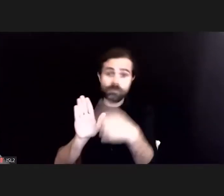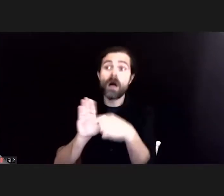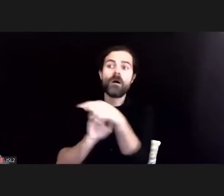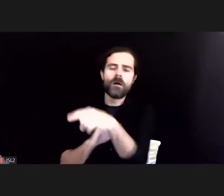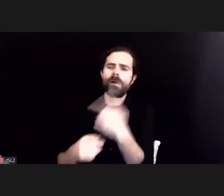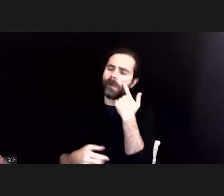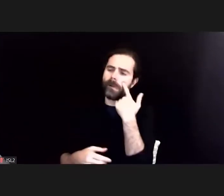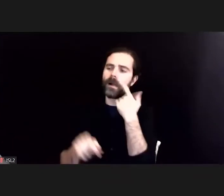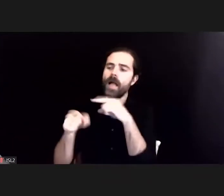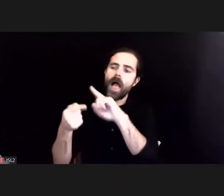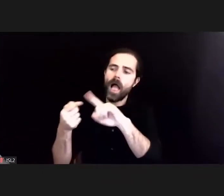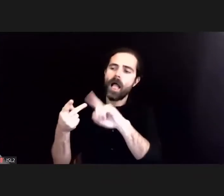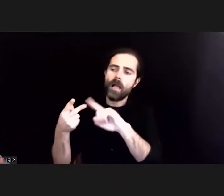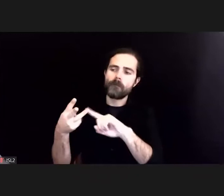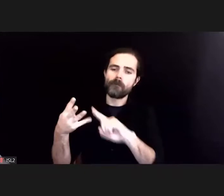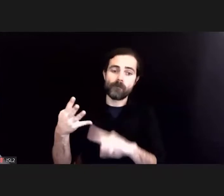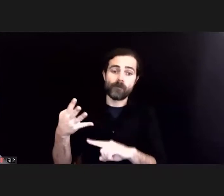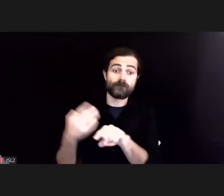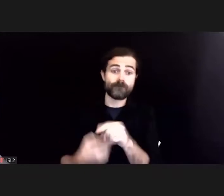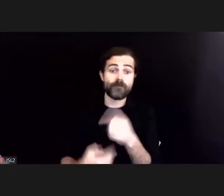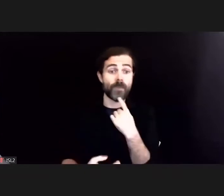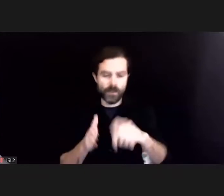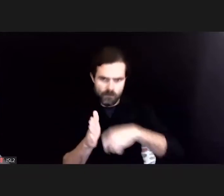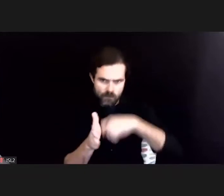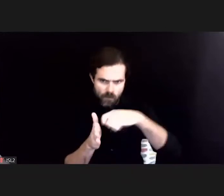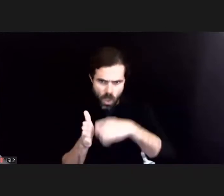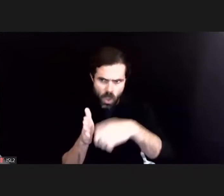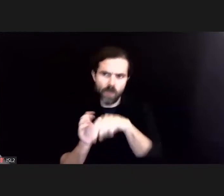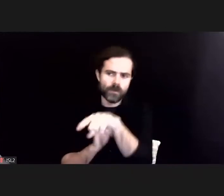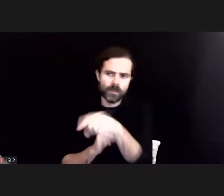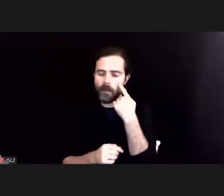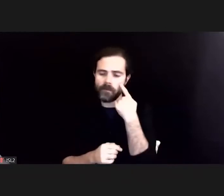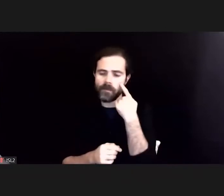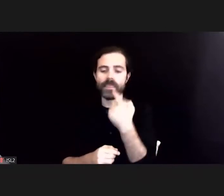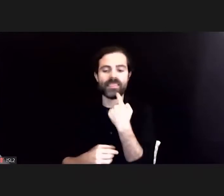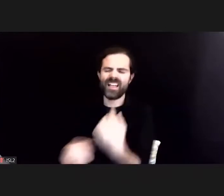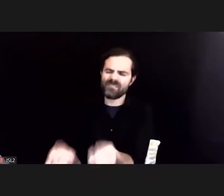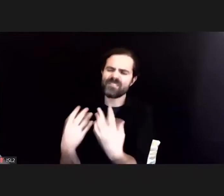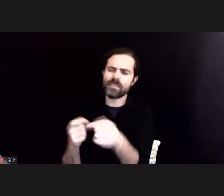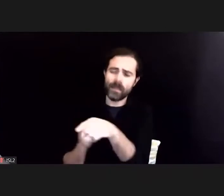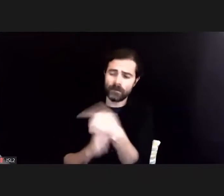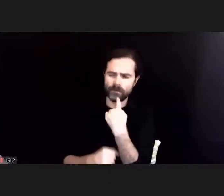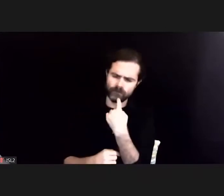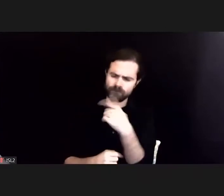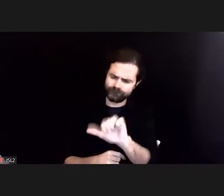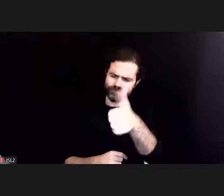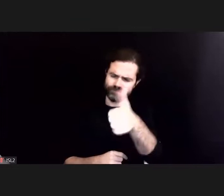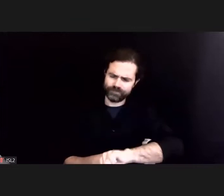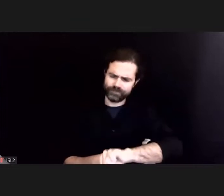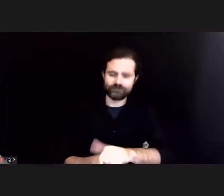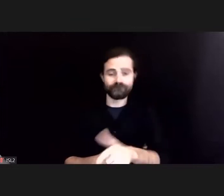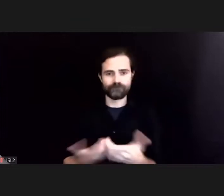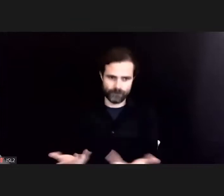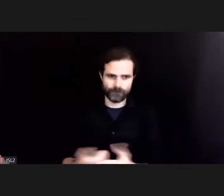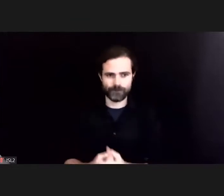the algorithm tells us if that project is close to what we are looking for. In